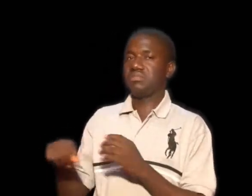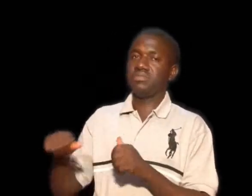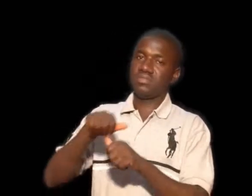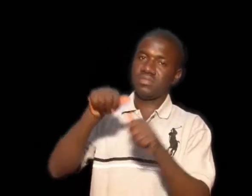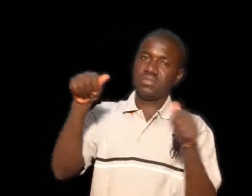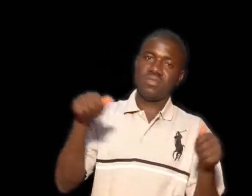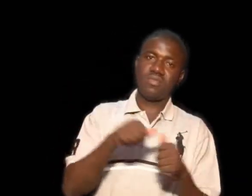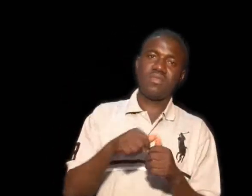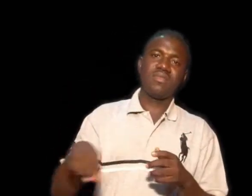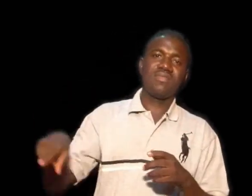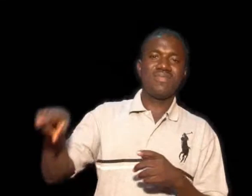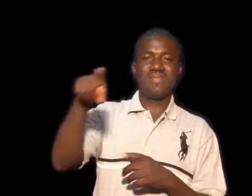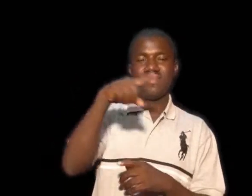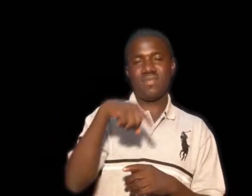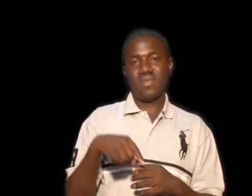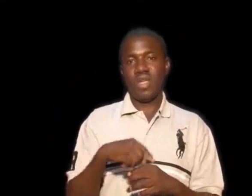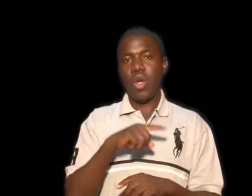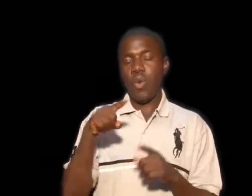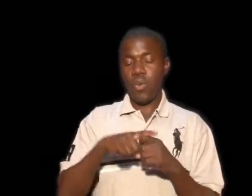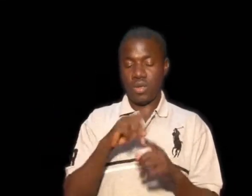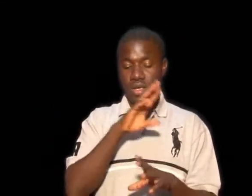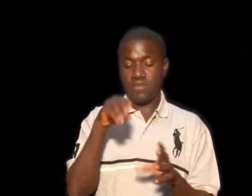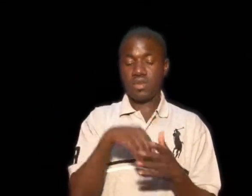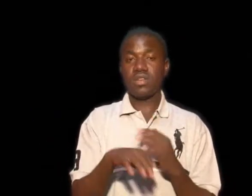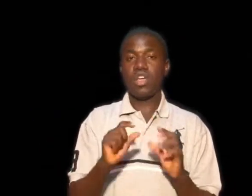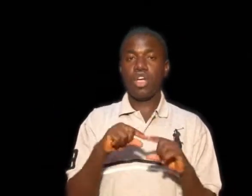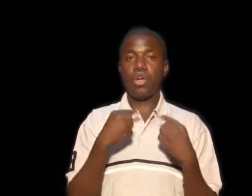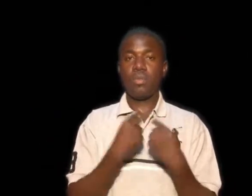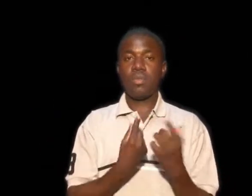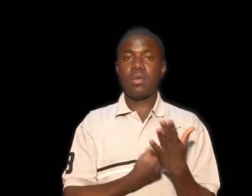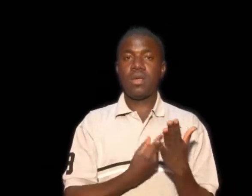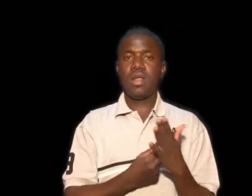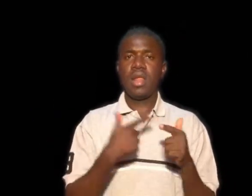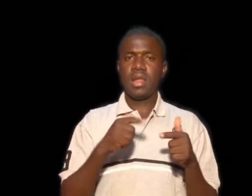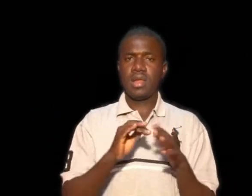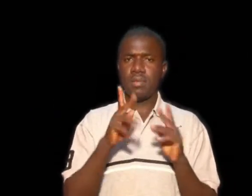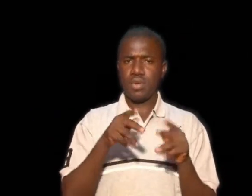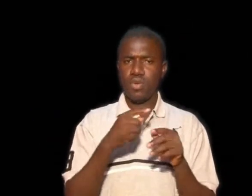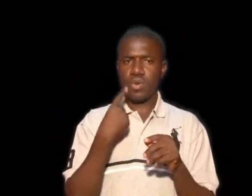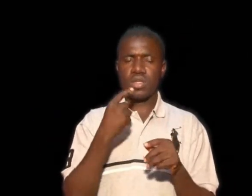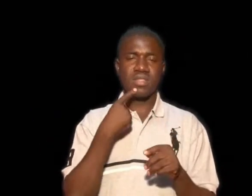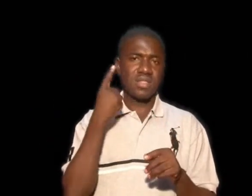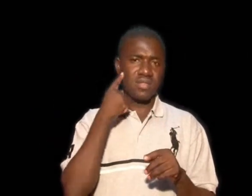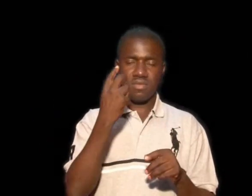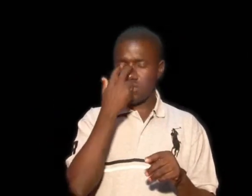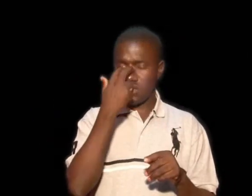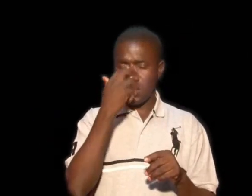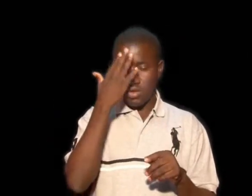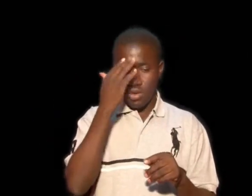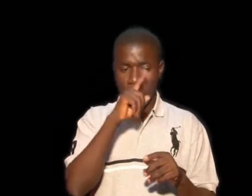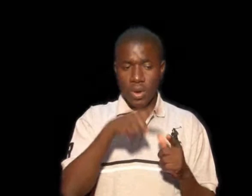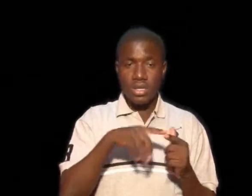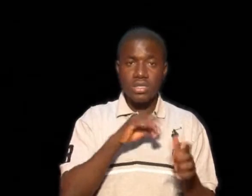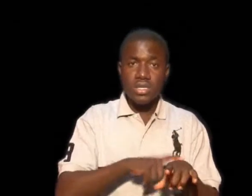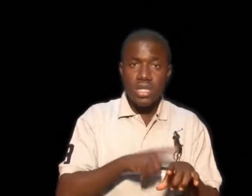area. When involved in group discussions, let the person who is deaf-blind know when it is their turn to